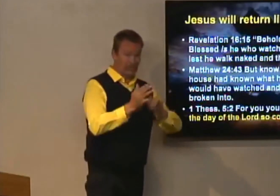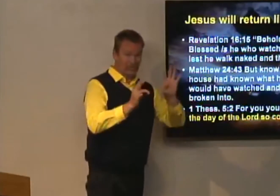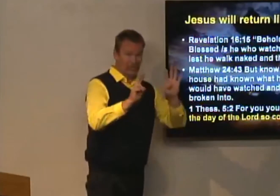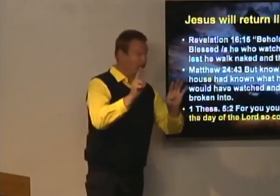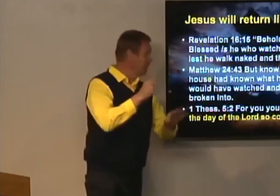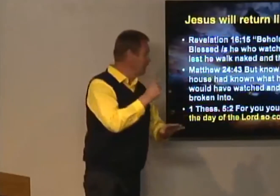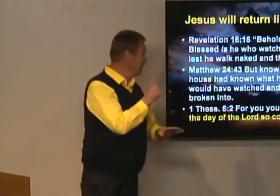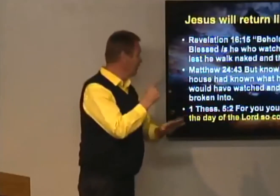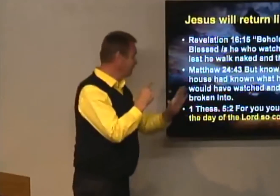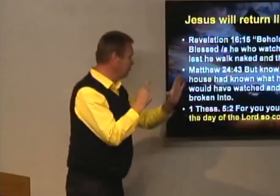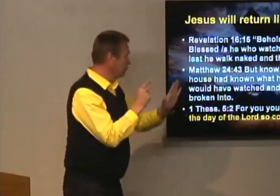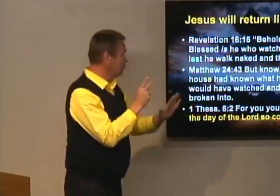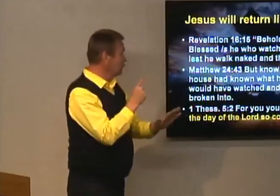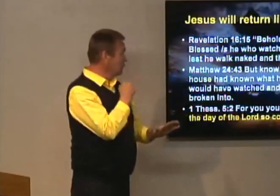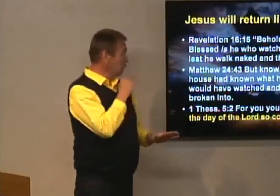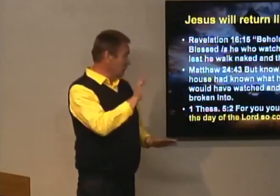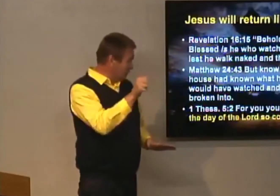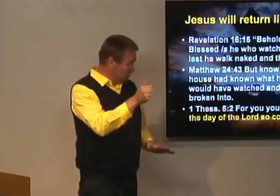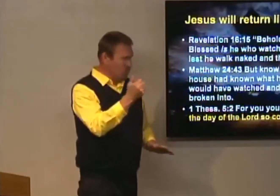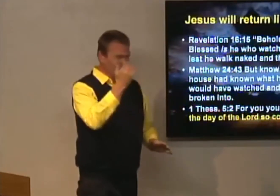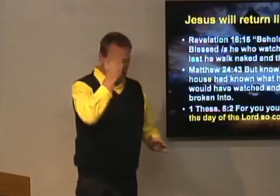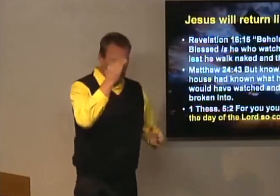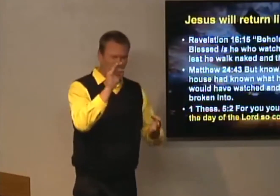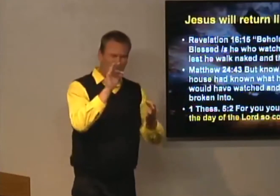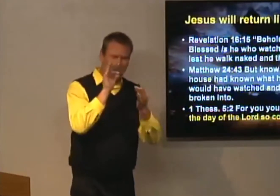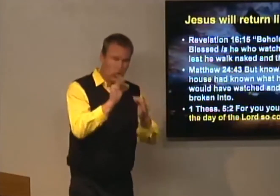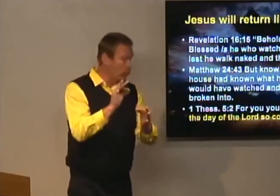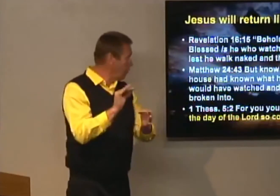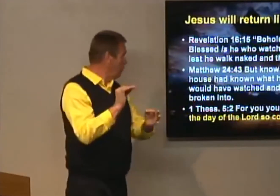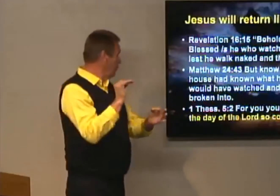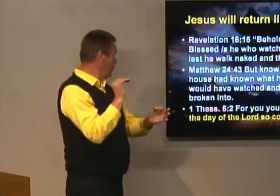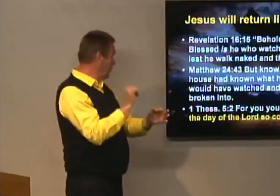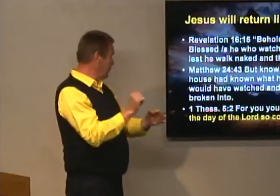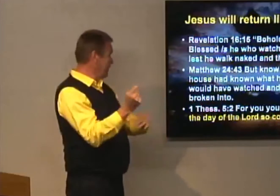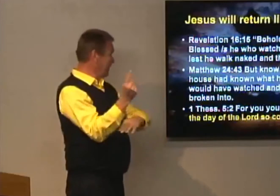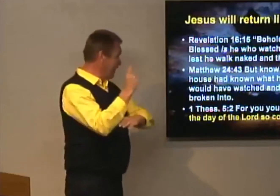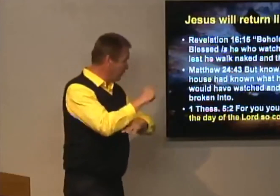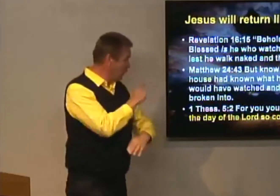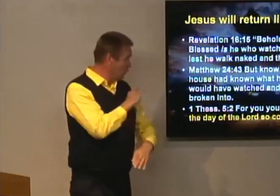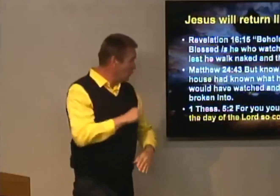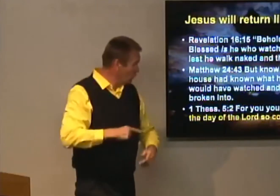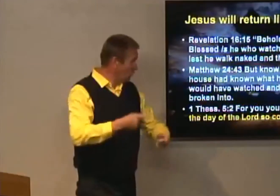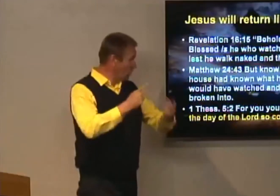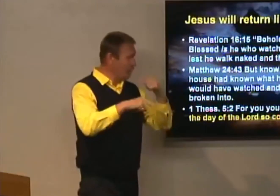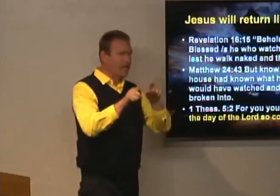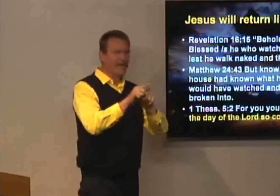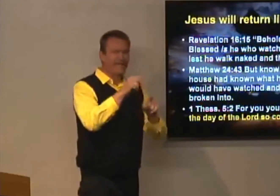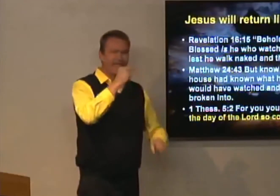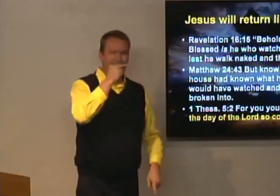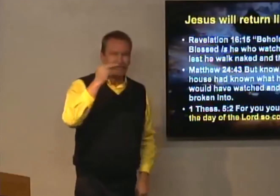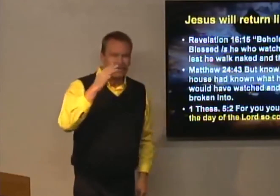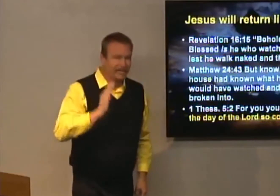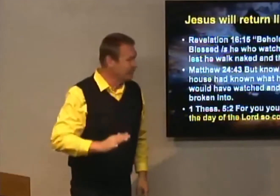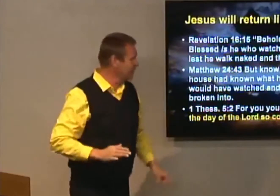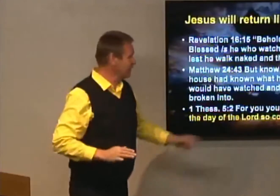In 1 Thessalonians 5:2, it says, "For you yourselves know perfectly that the day of the